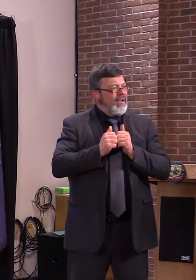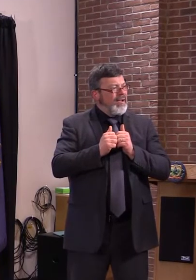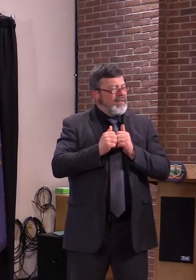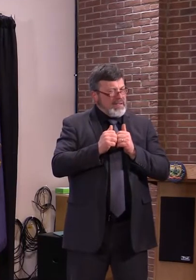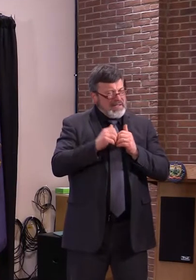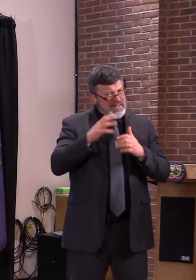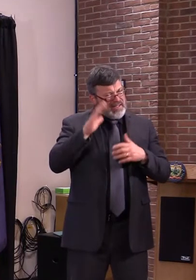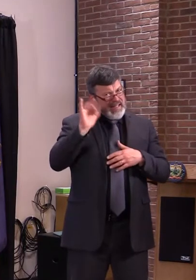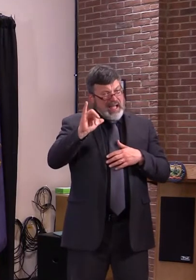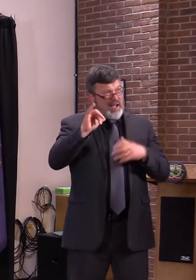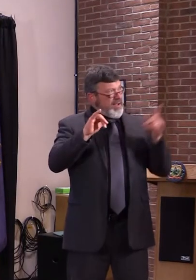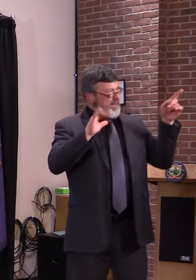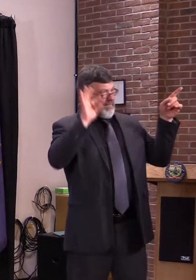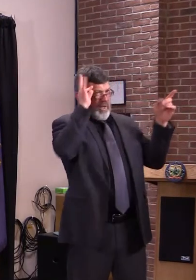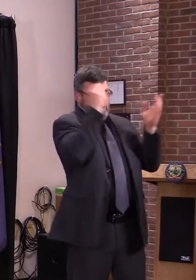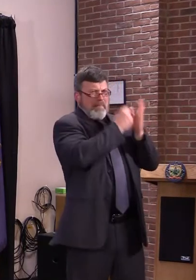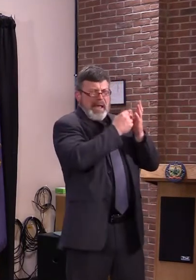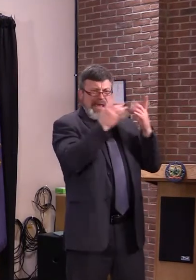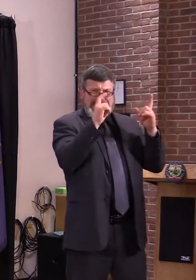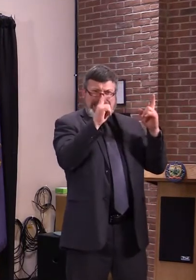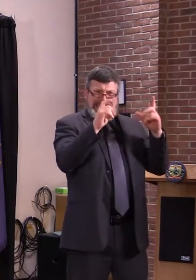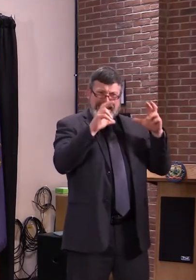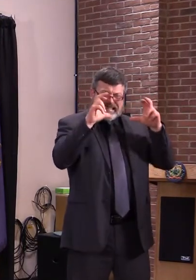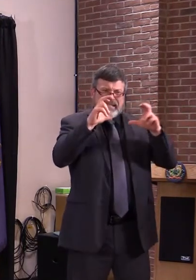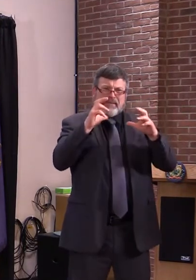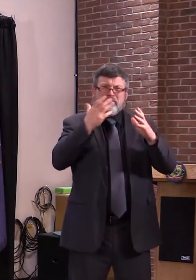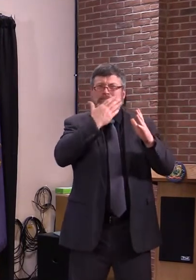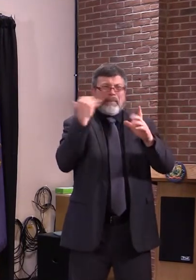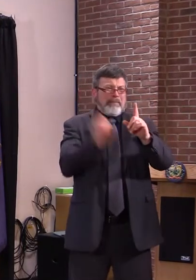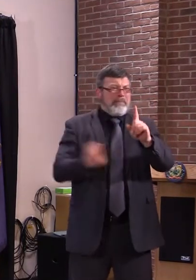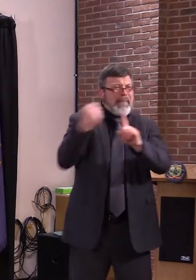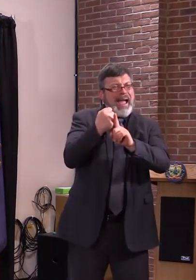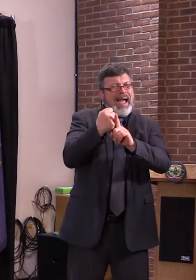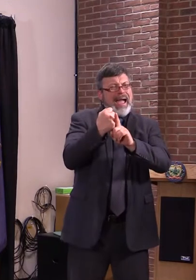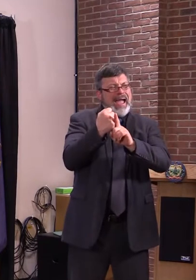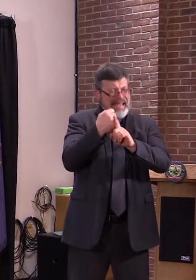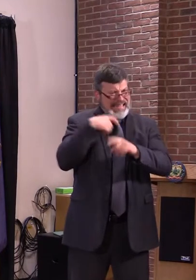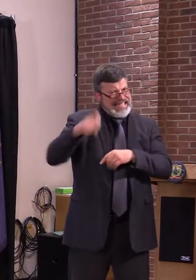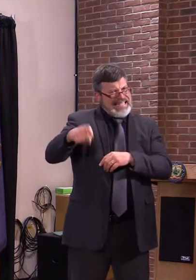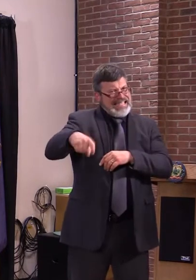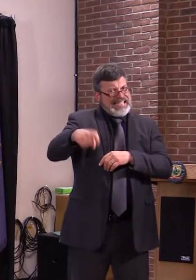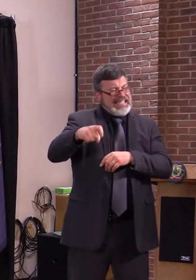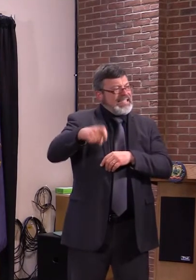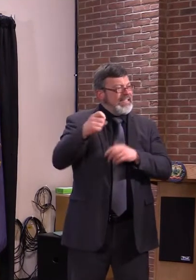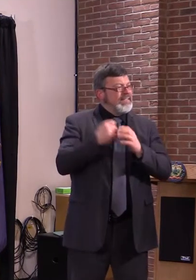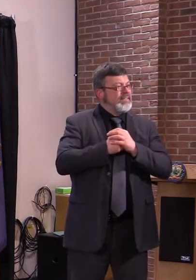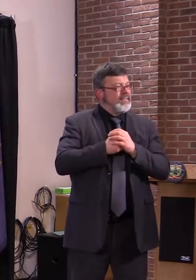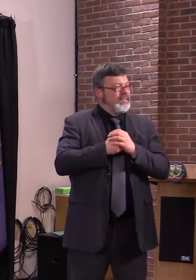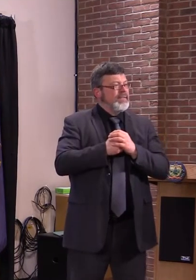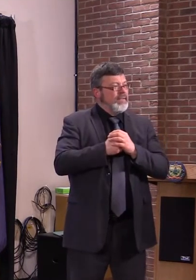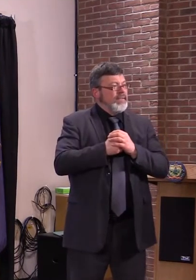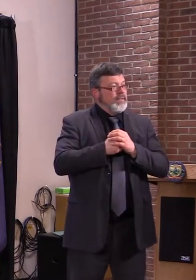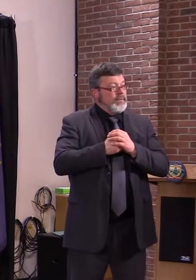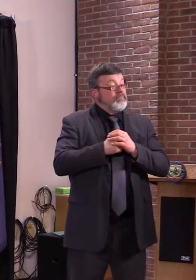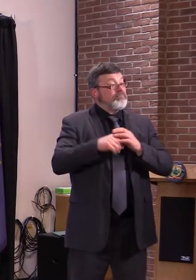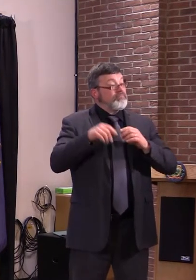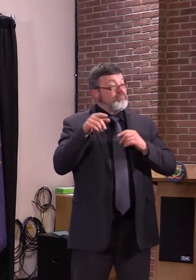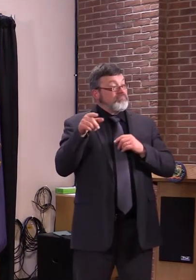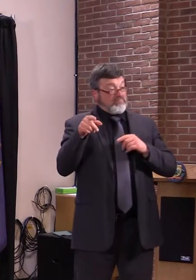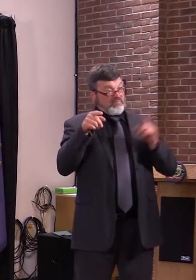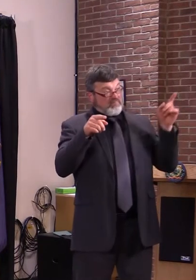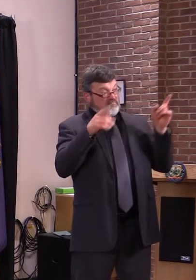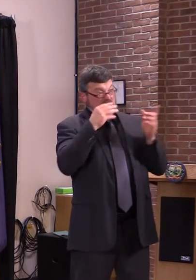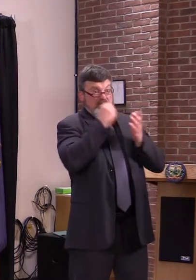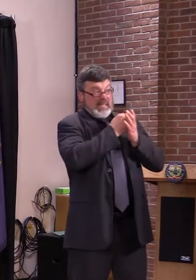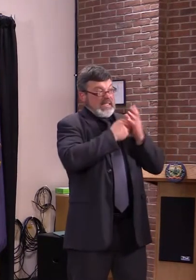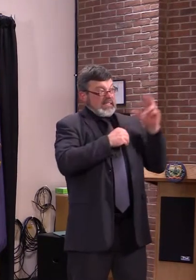House amendment to the BAA results in over $106 million in new net ARPA spending, and the